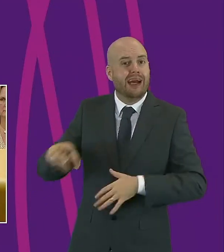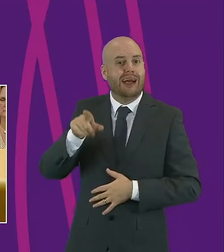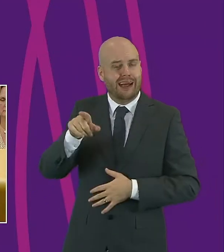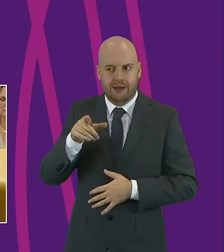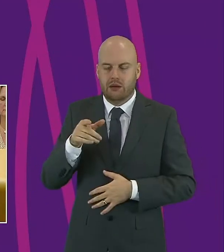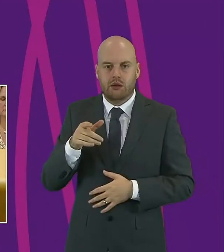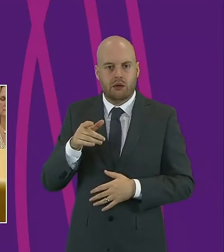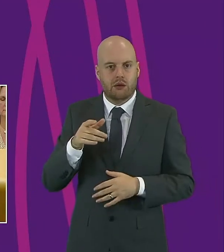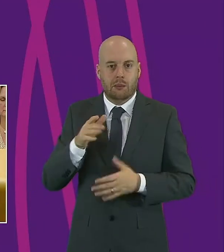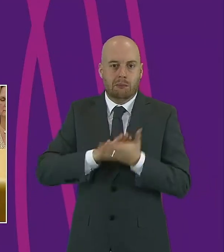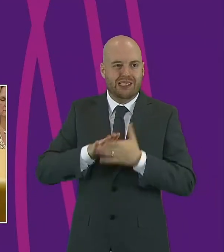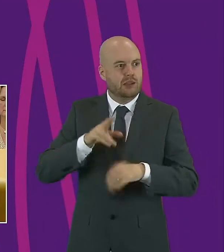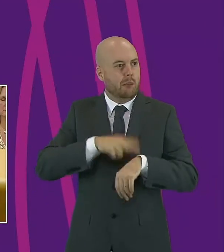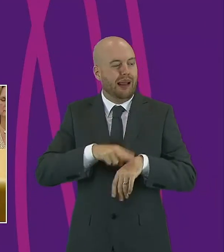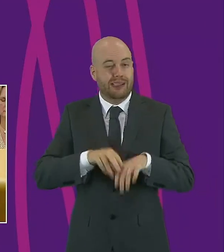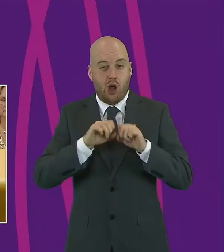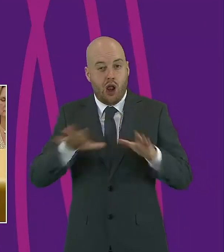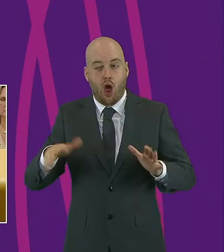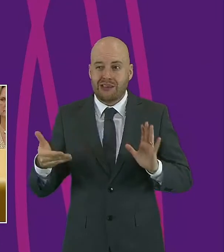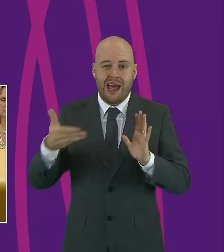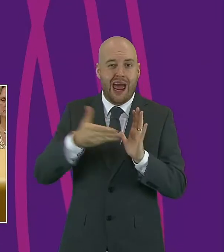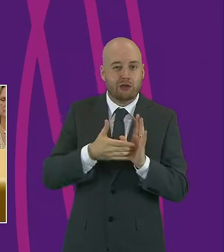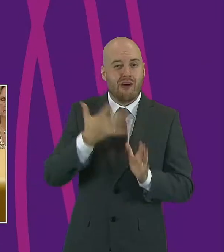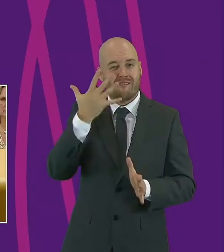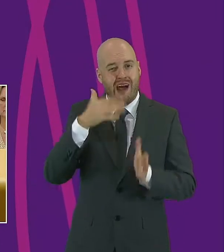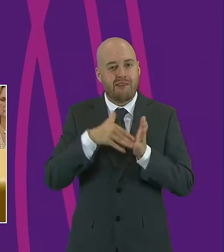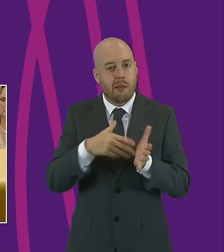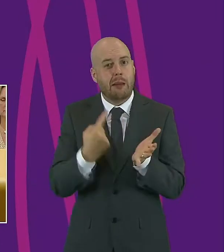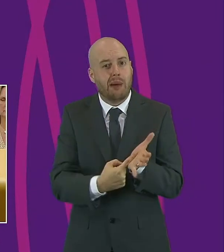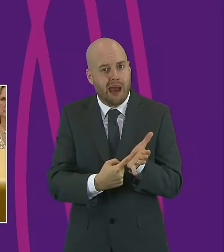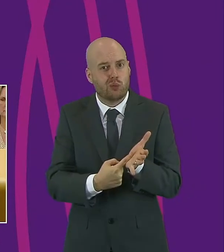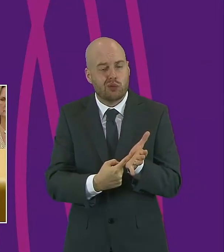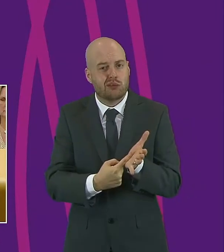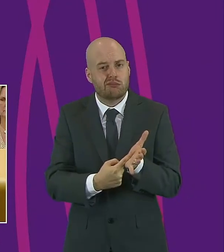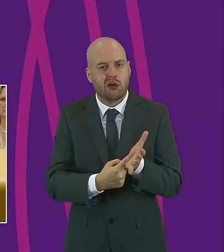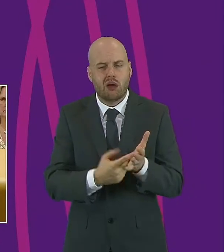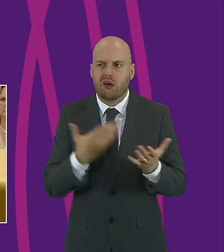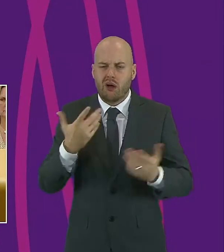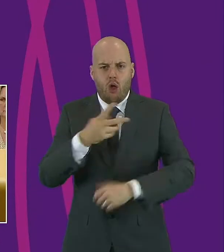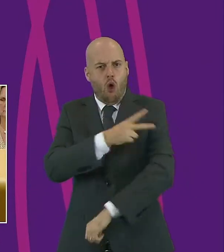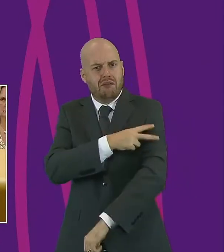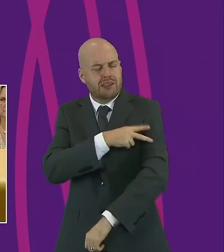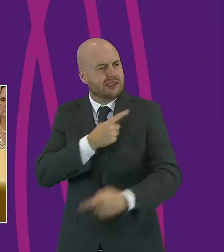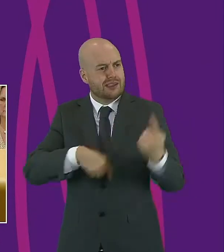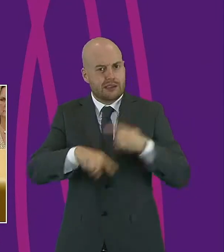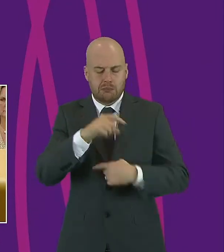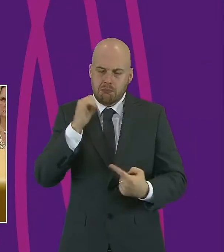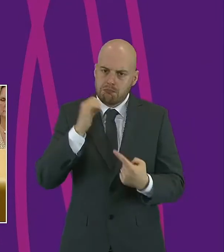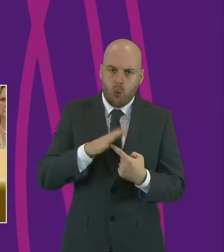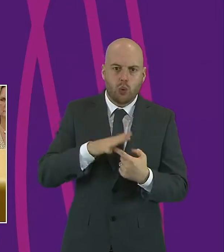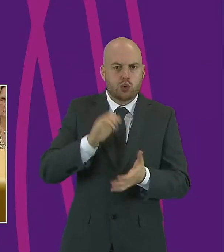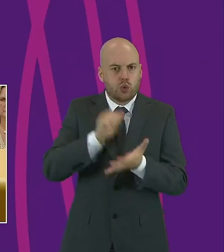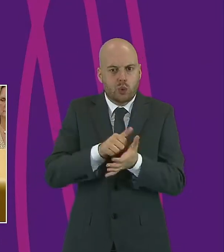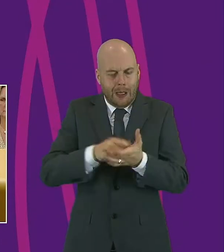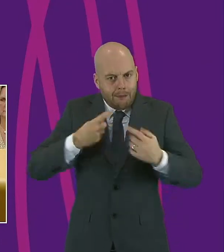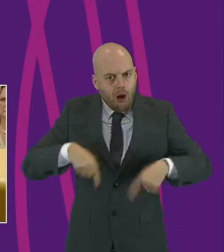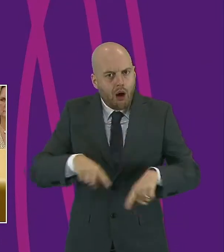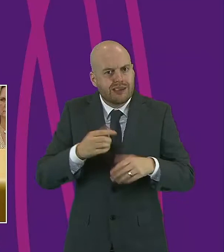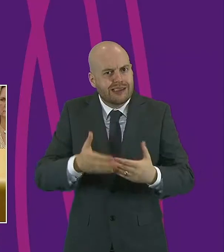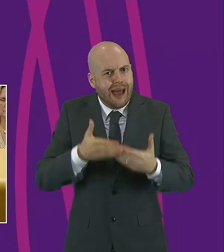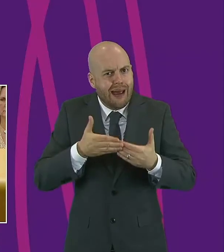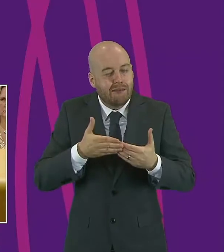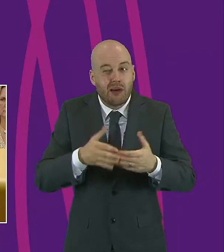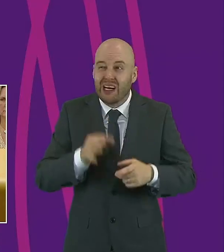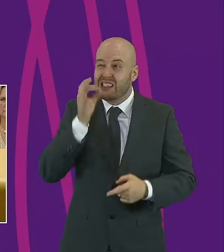million. Our officers helped keep us and our streets safe at the height of the pandemic. Therefore, it must be right,